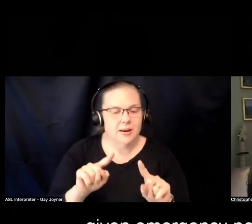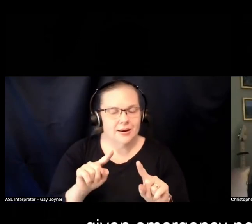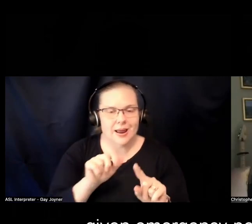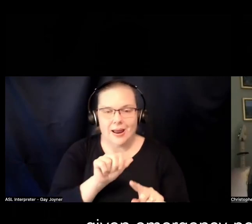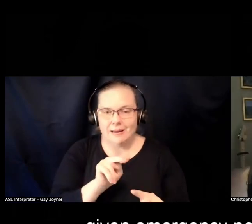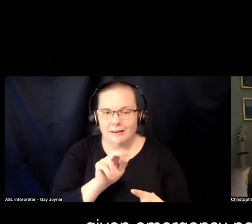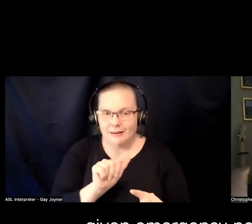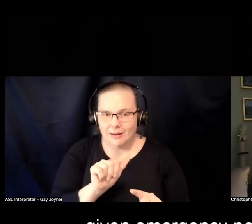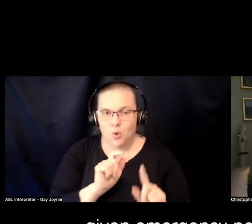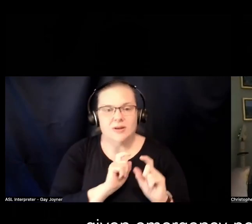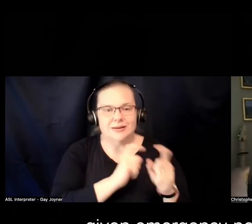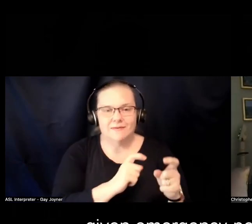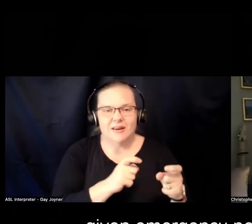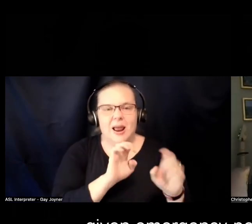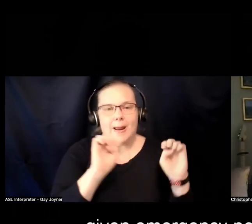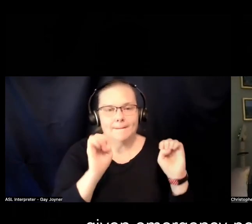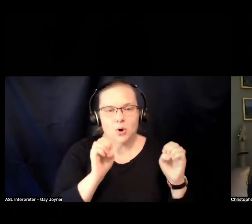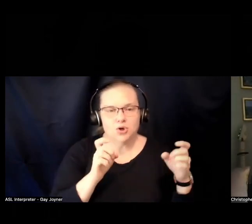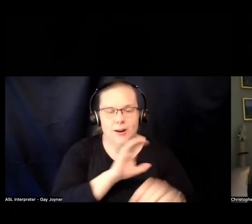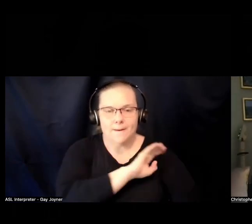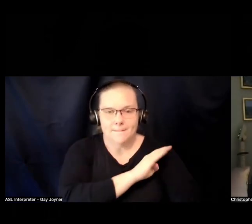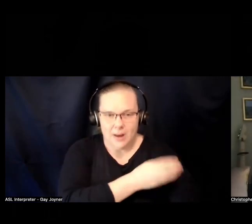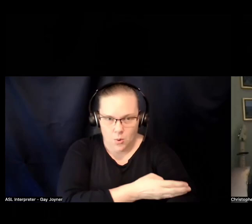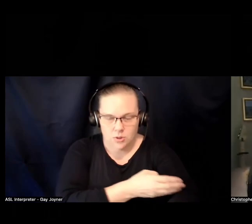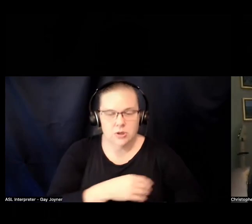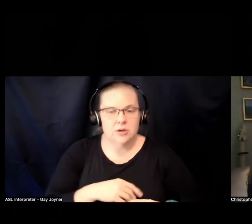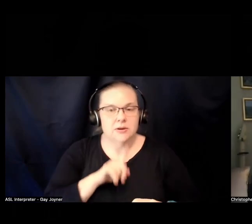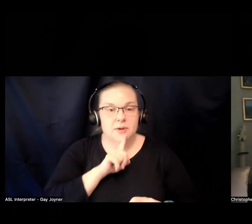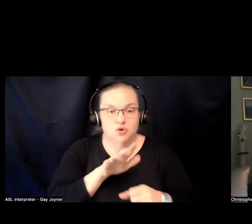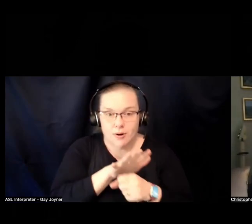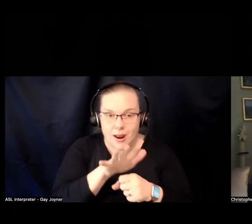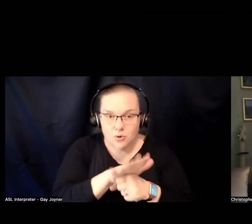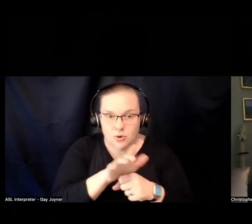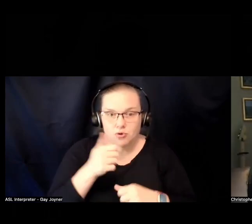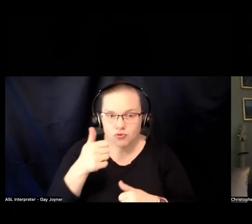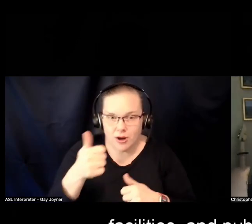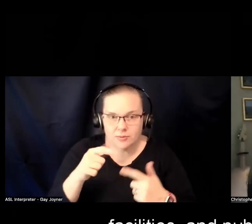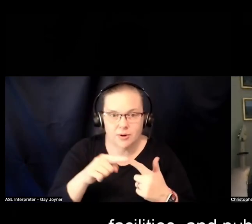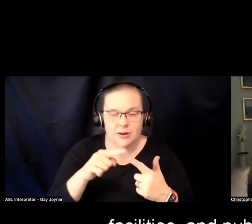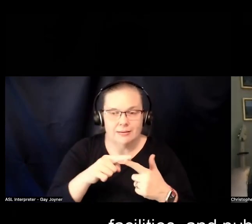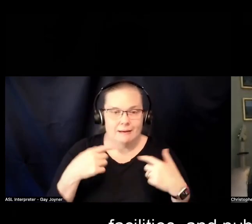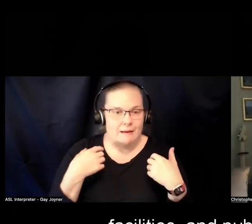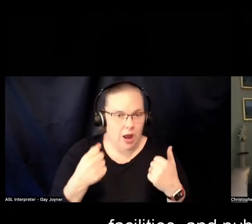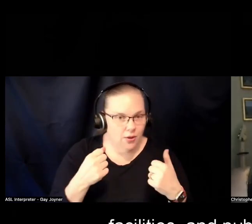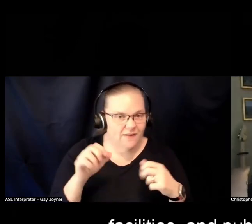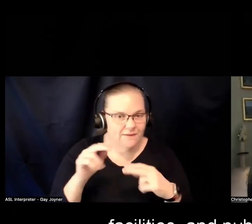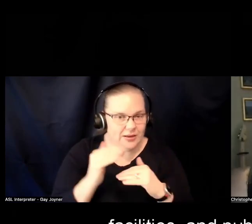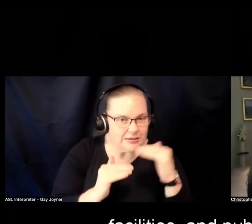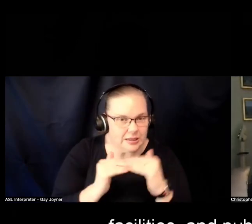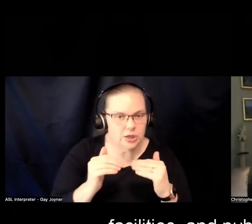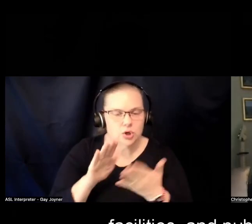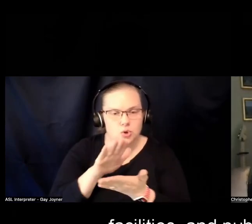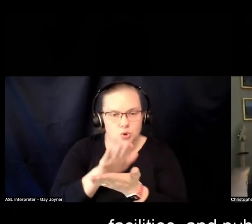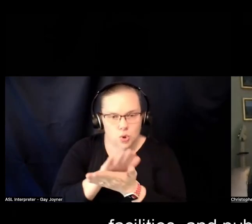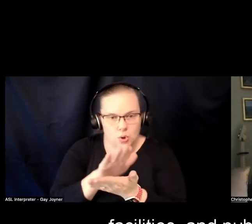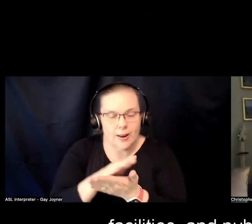was given emergency powers to ensure adequate transportation, housing, schooling, health facilities, and public safety